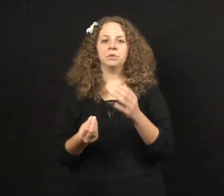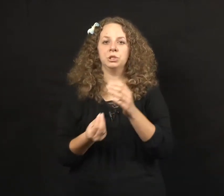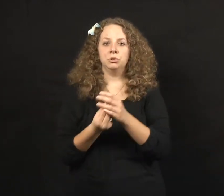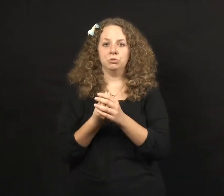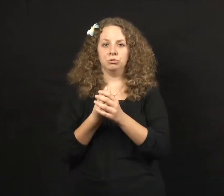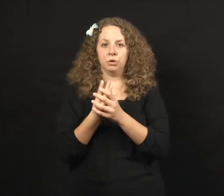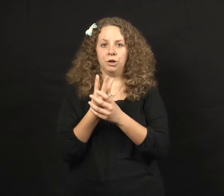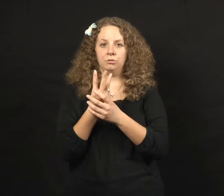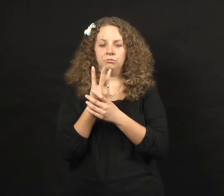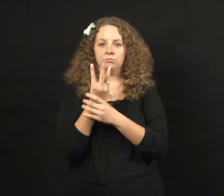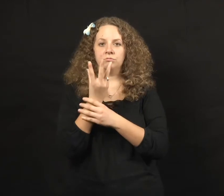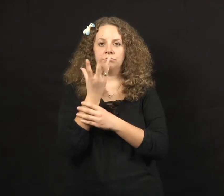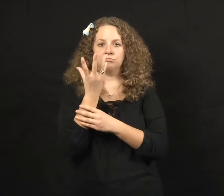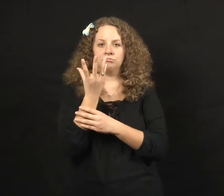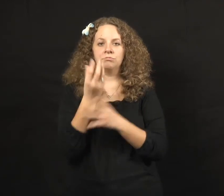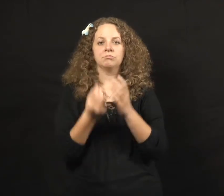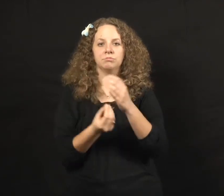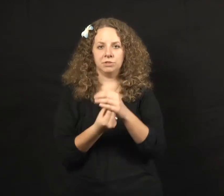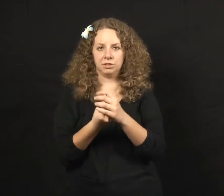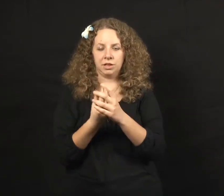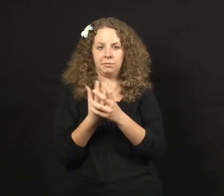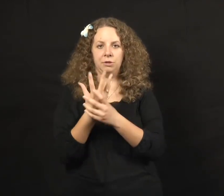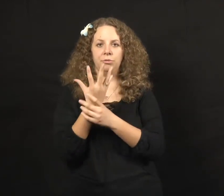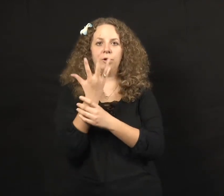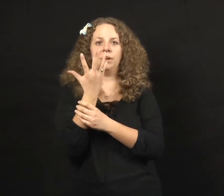To grow. It's going to be growing.